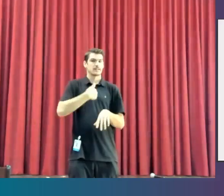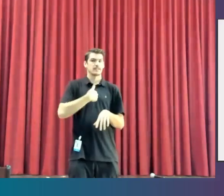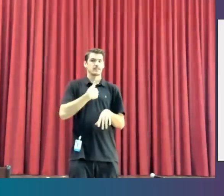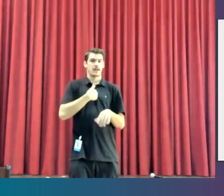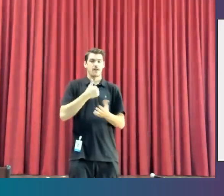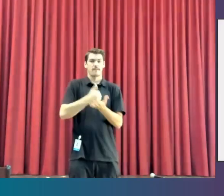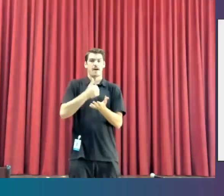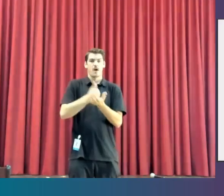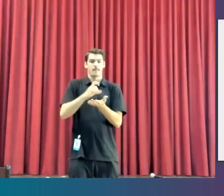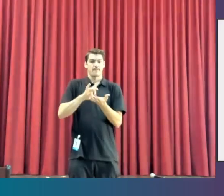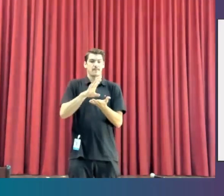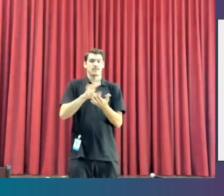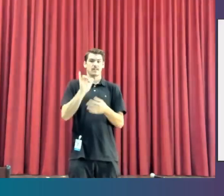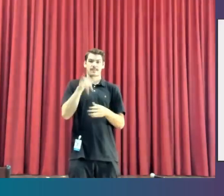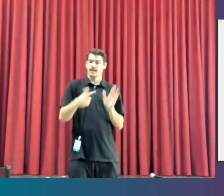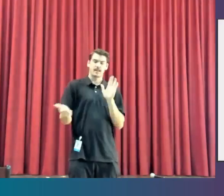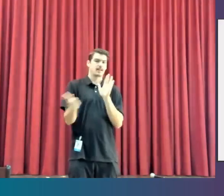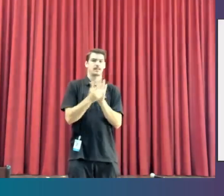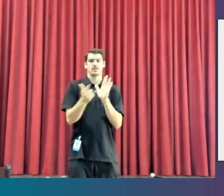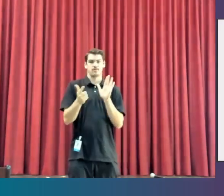illegal.